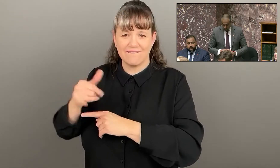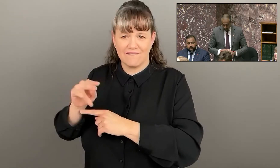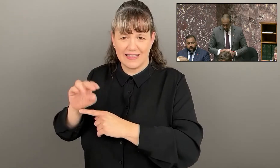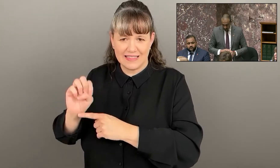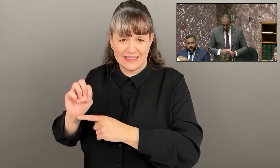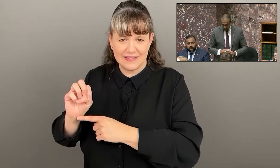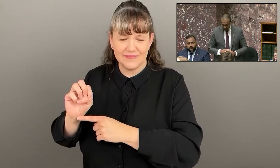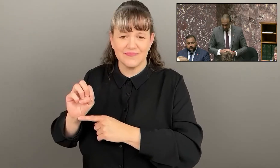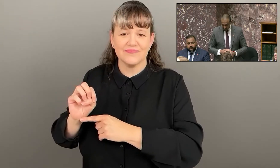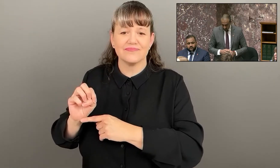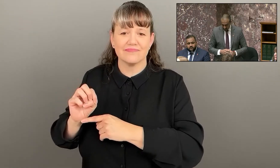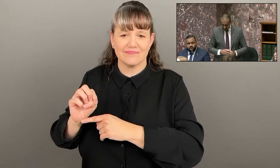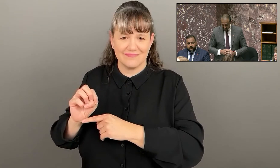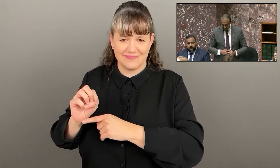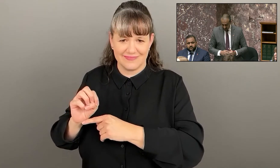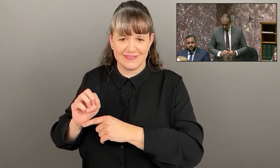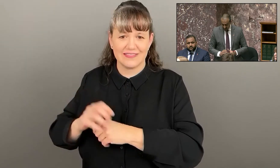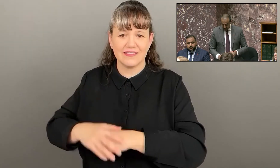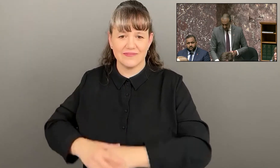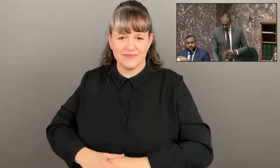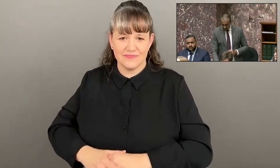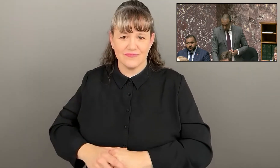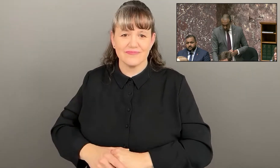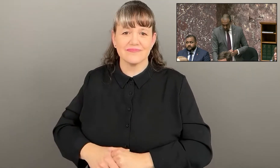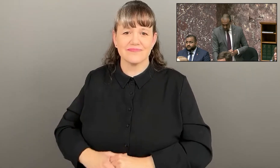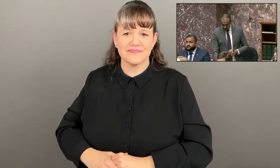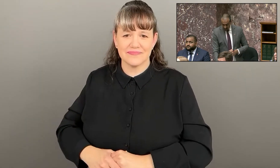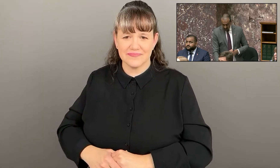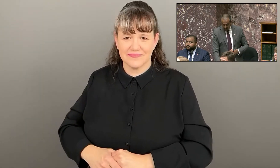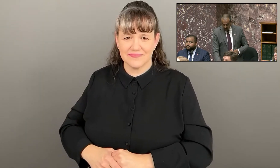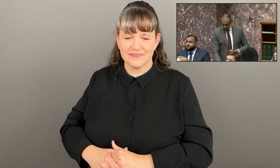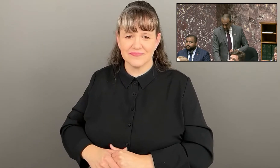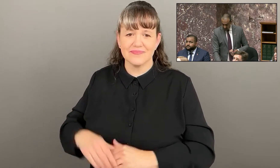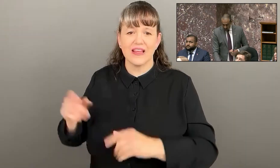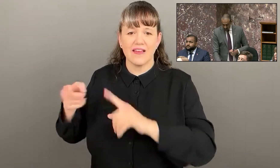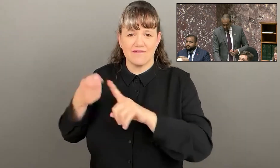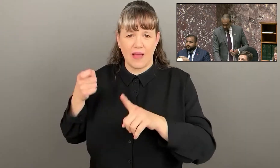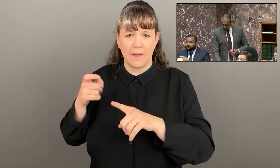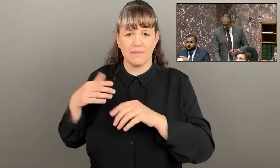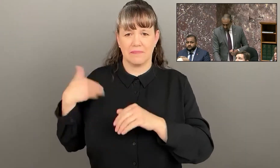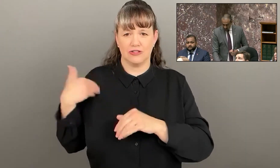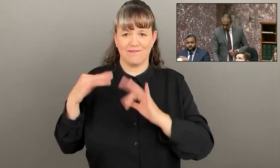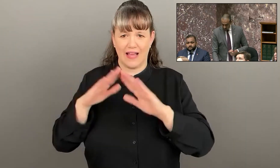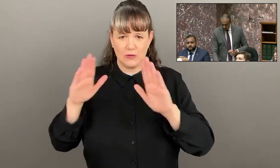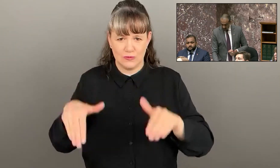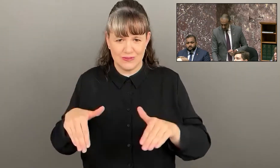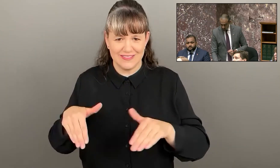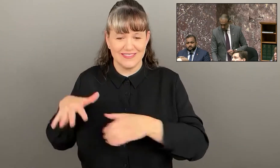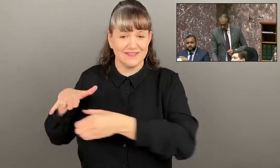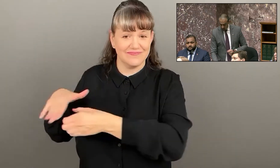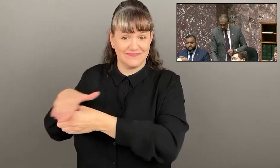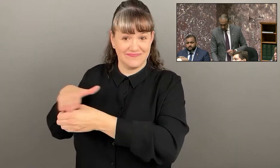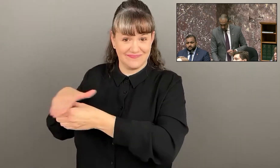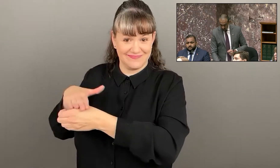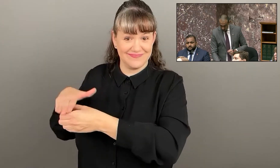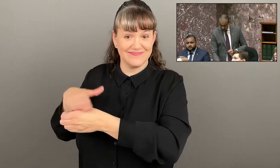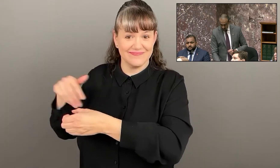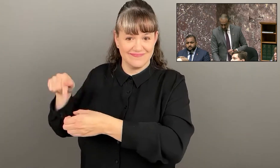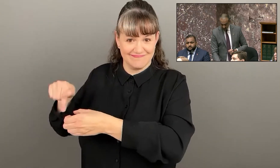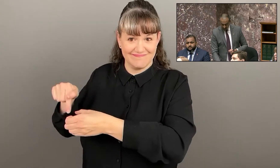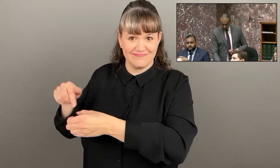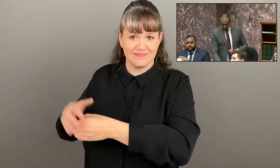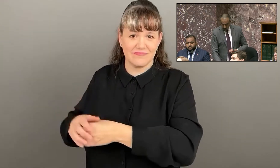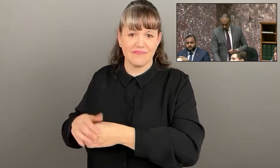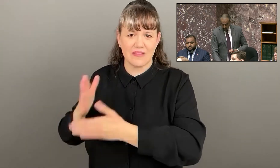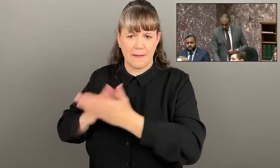from the Corporate Planning Office. We've got Sally Ishus, Shannon Mullen, Cash Akinu